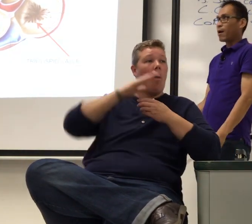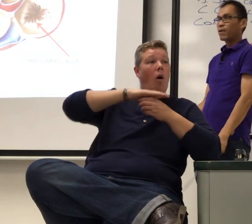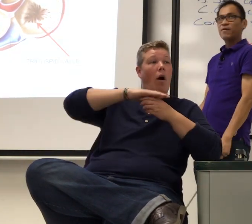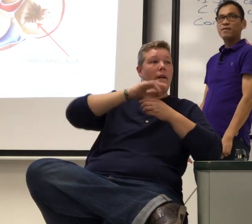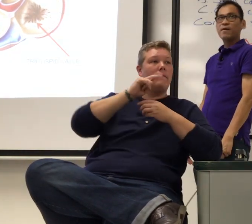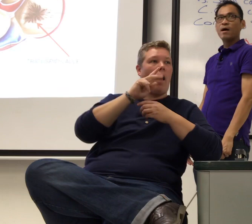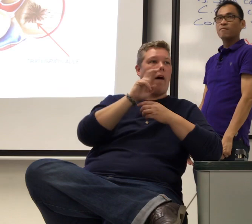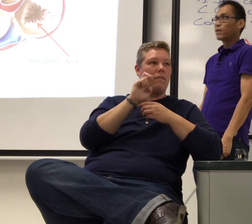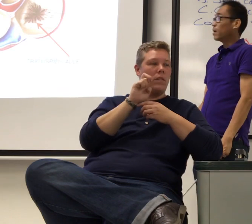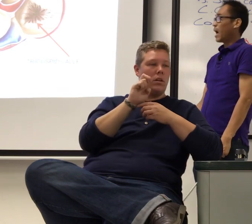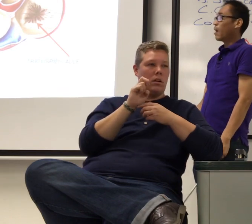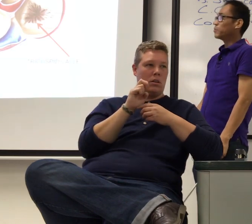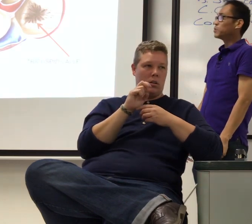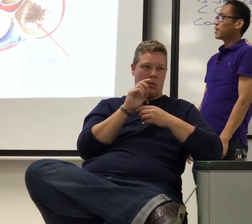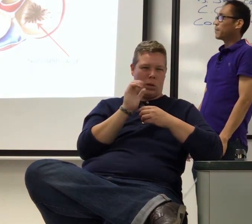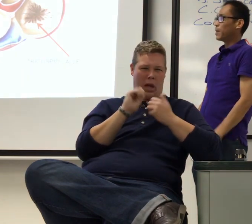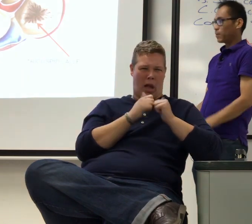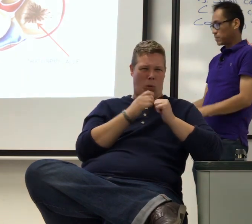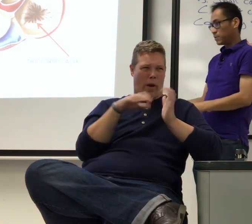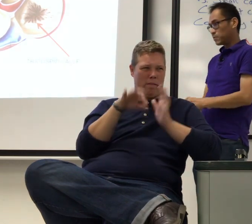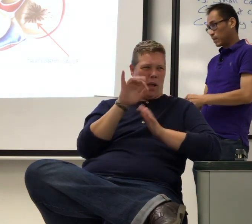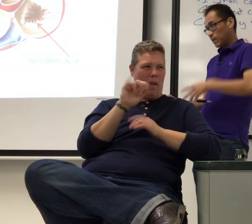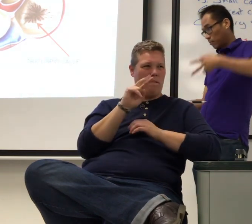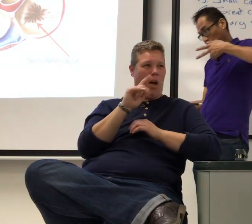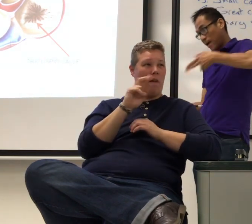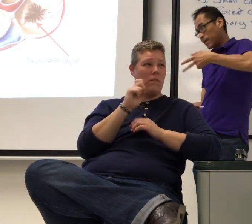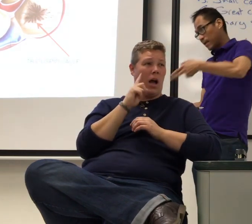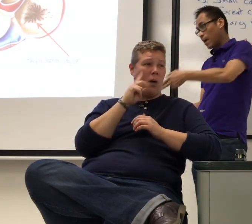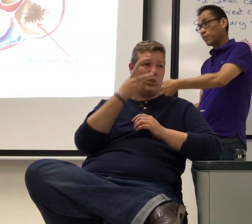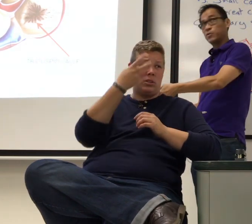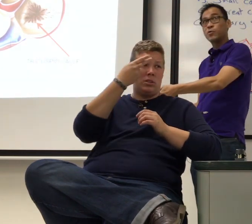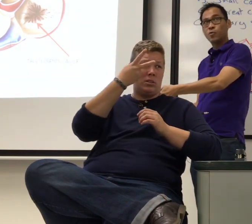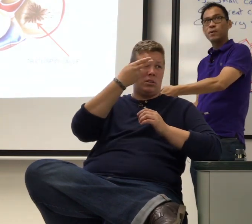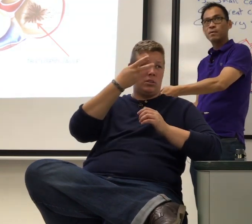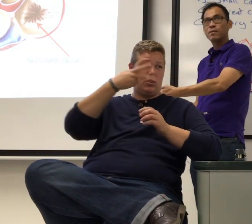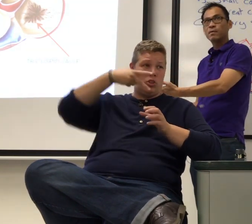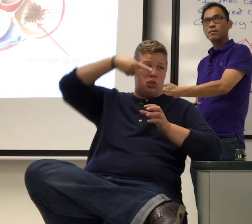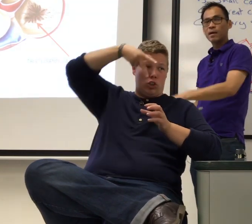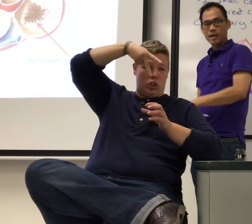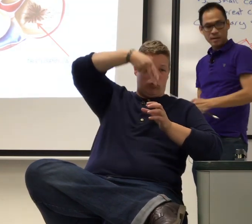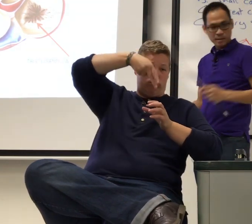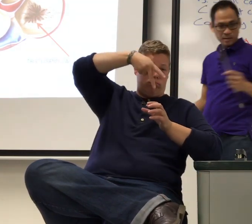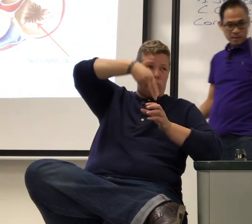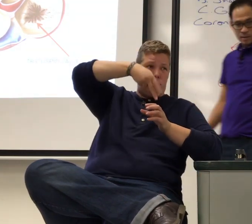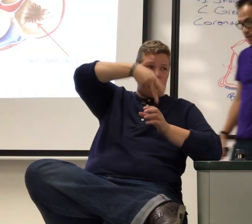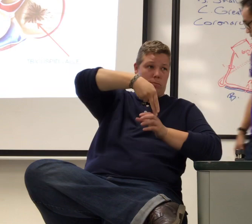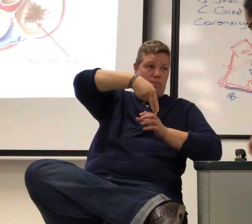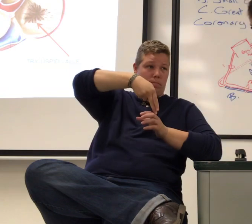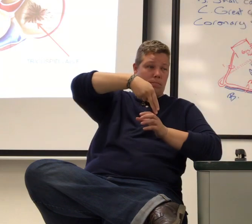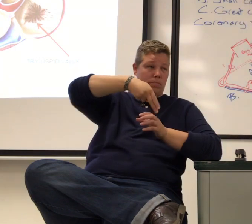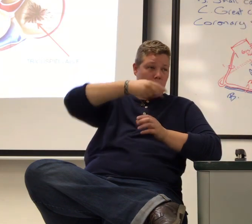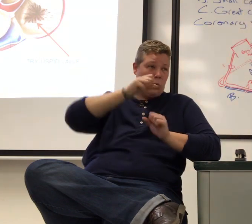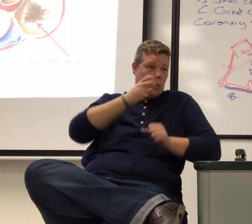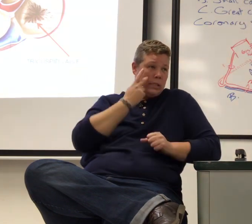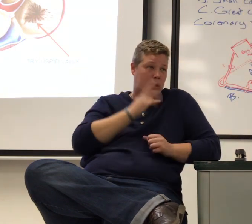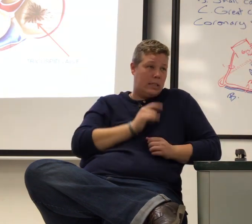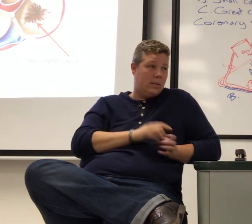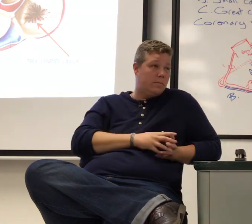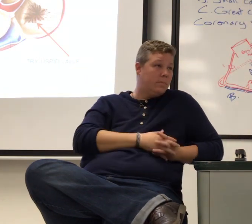you're like, well, how do I find the valve? I'll just take a pair of scissors and cut right down the tube. Okay?